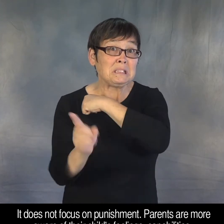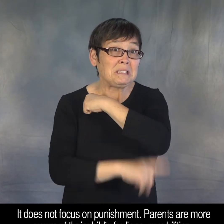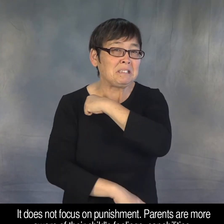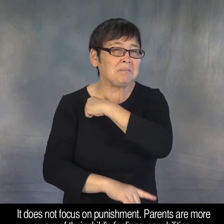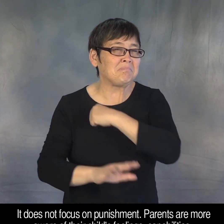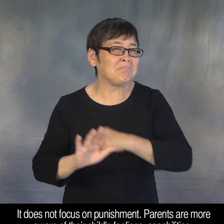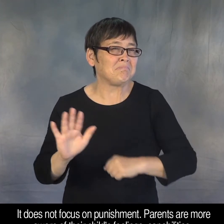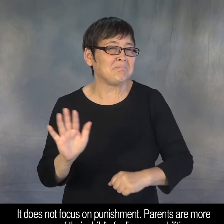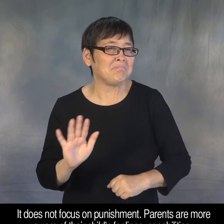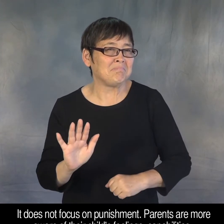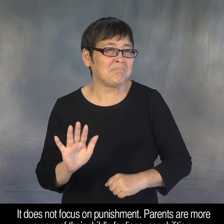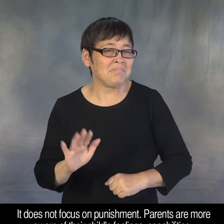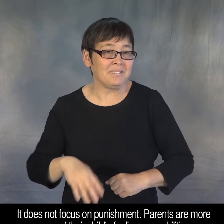It does not focus on punishment.